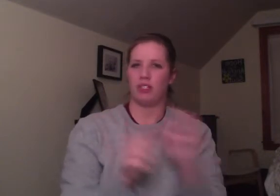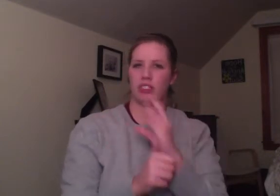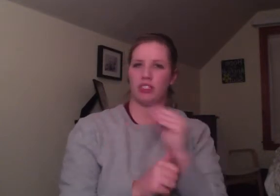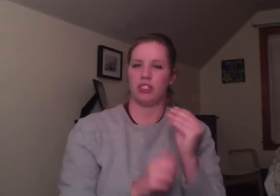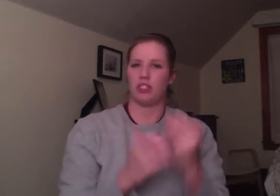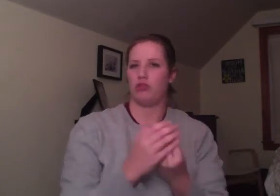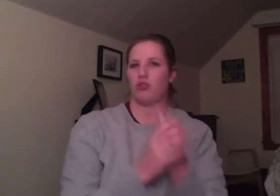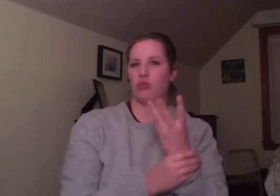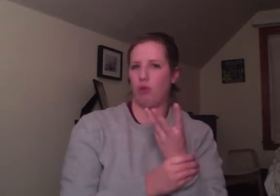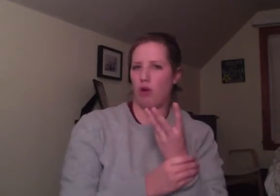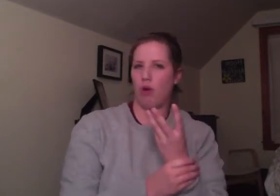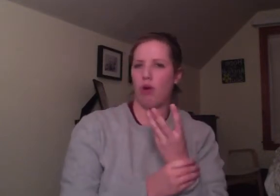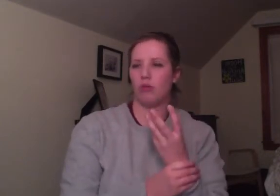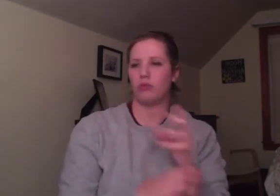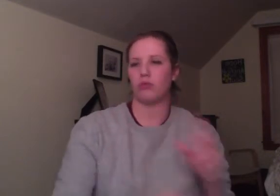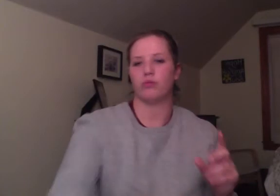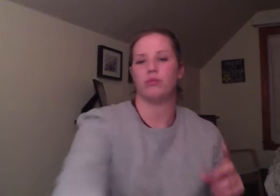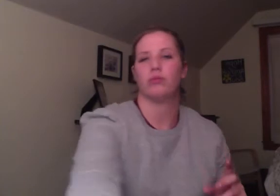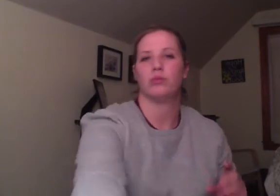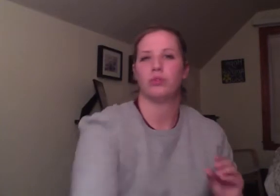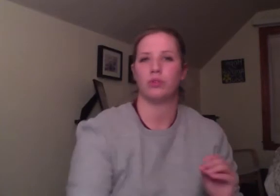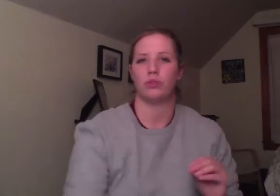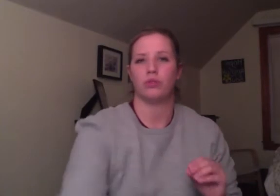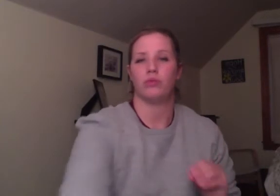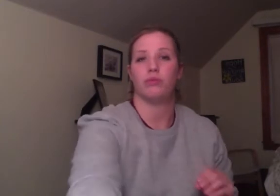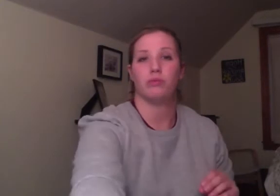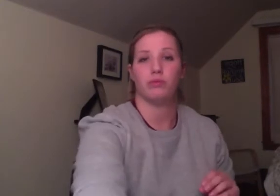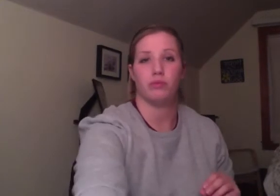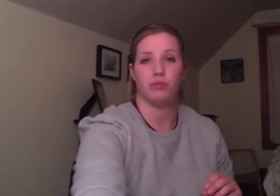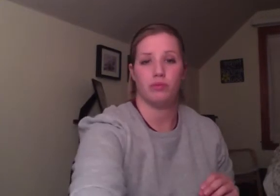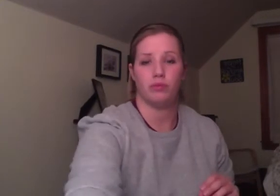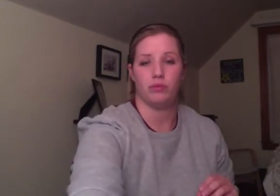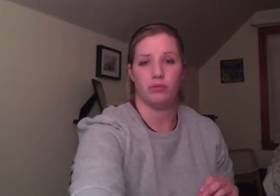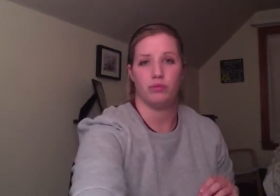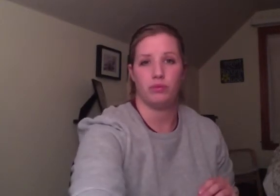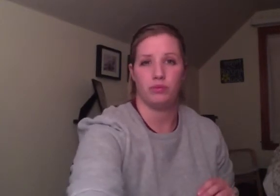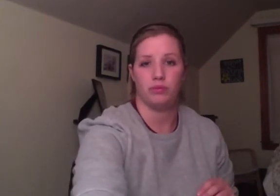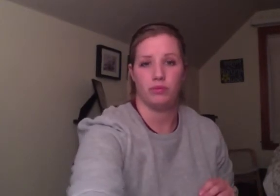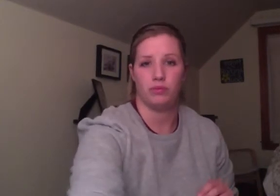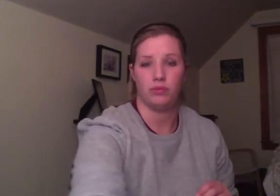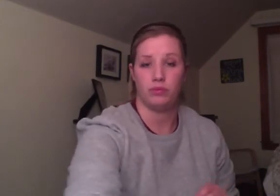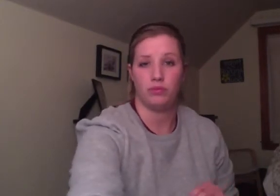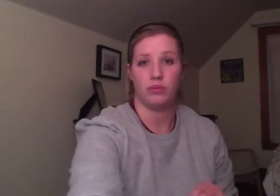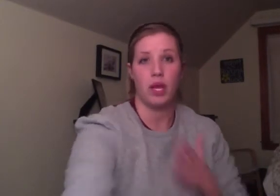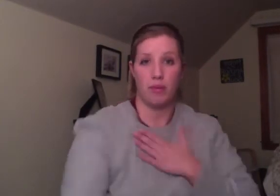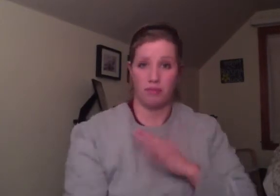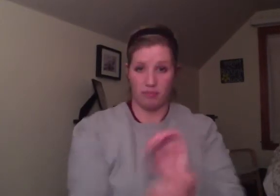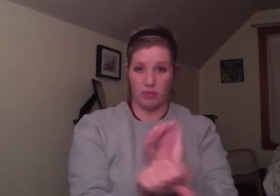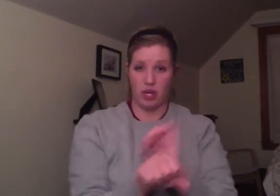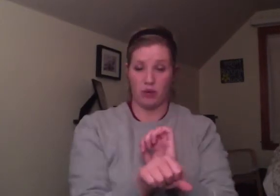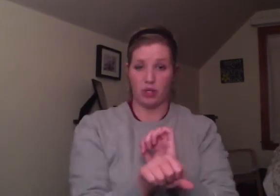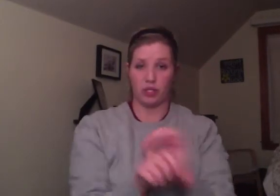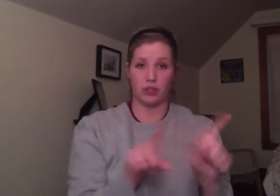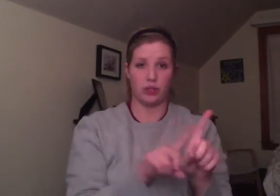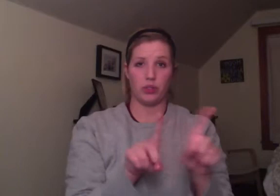So that kind of segues into my work, what I like to shoot. I like to shoot both color and black and white photography. I